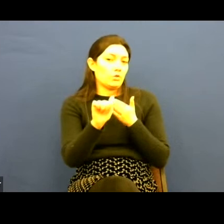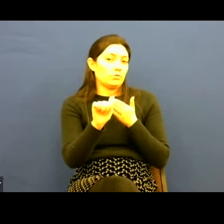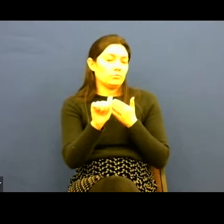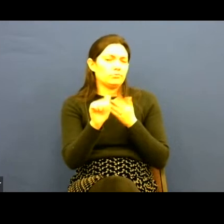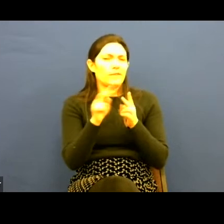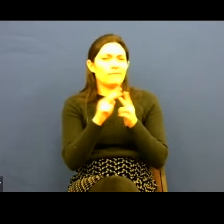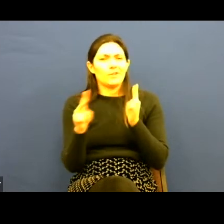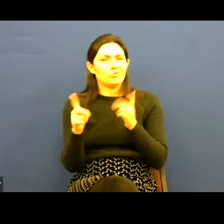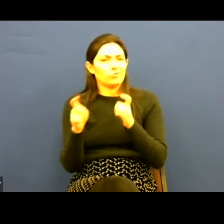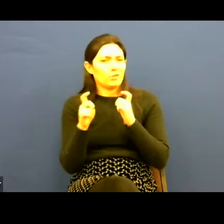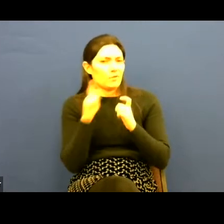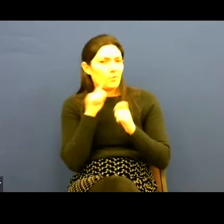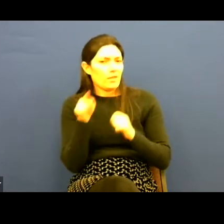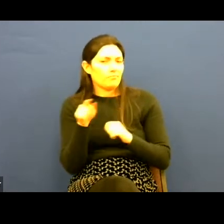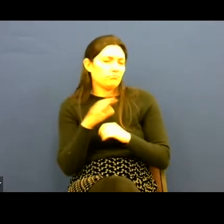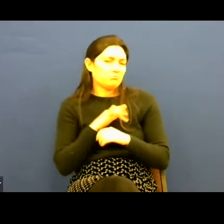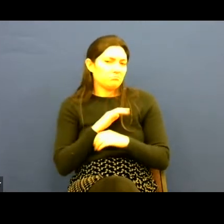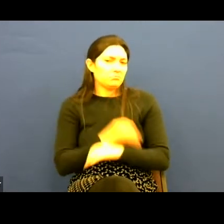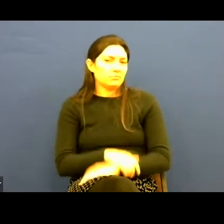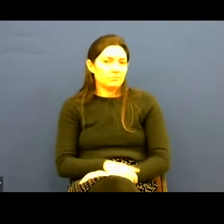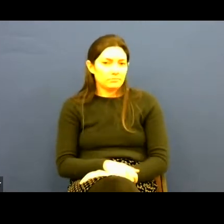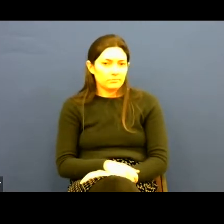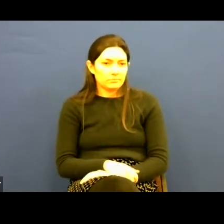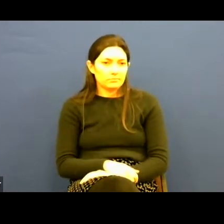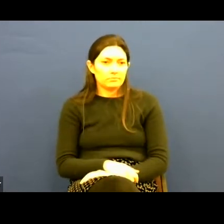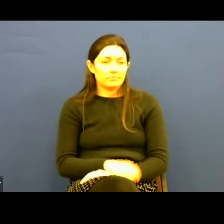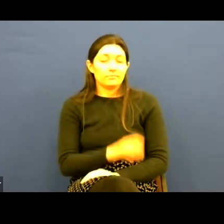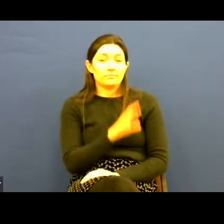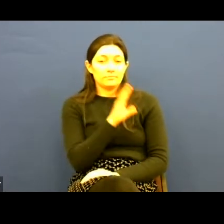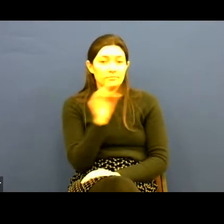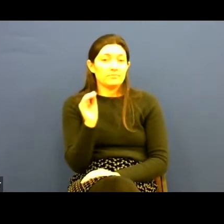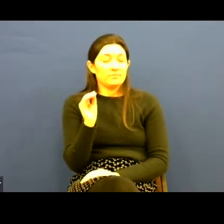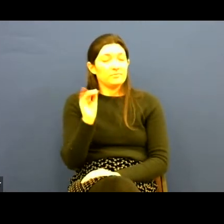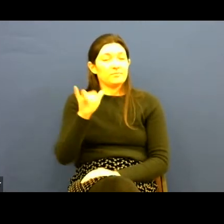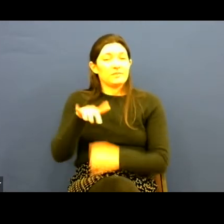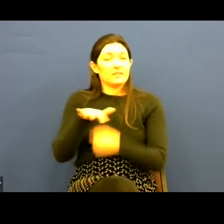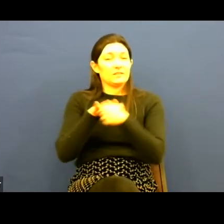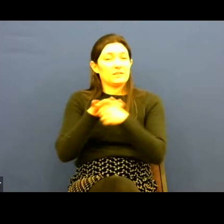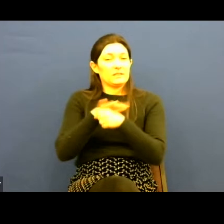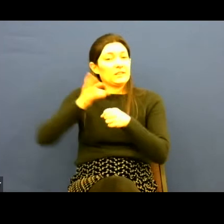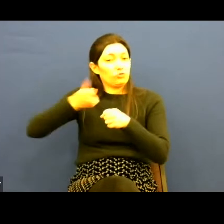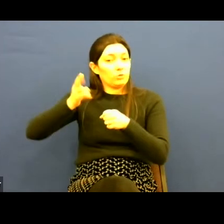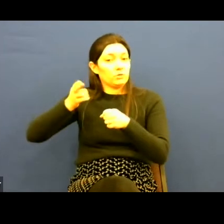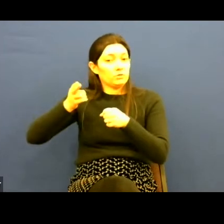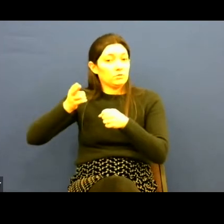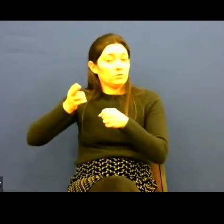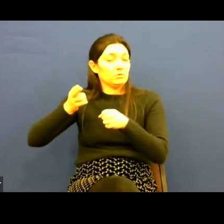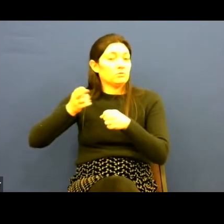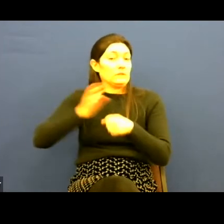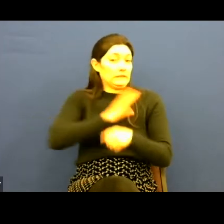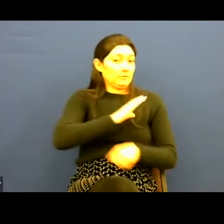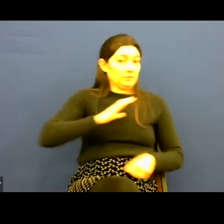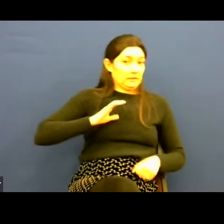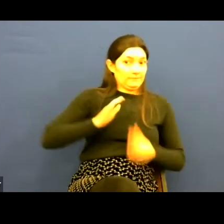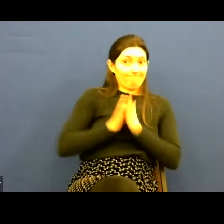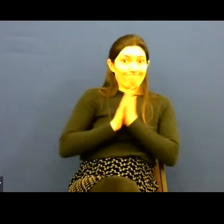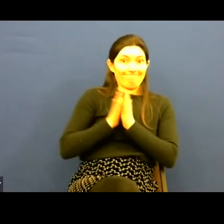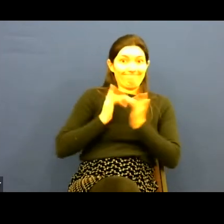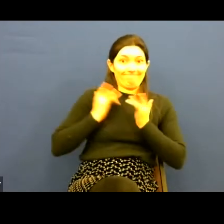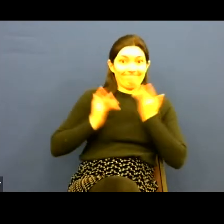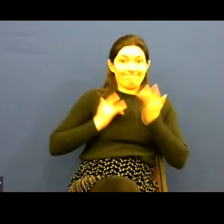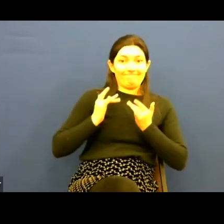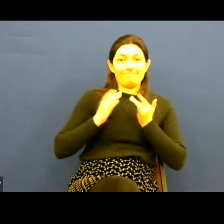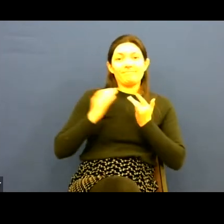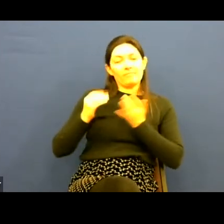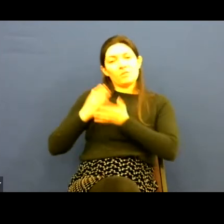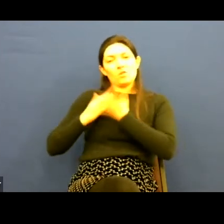generous of them. And I know the Historic Site Committee is very much excited about this. And now there's residents